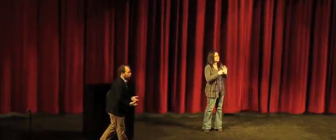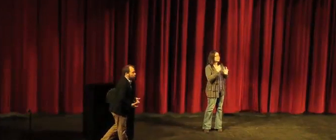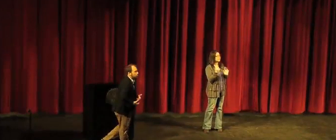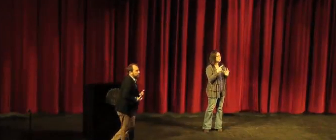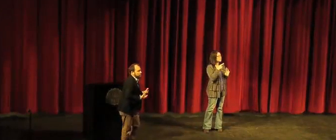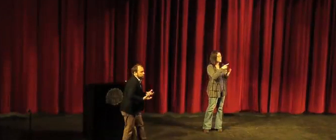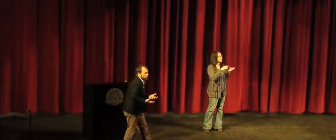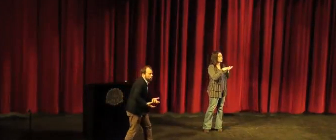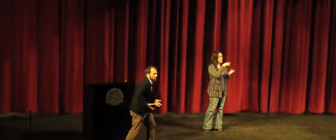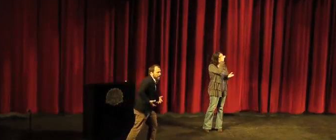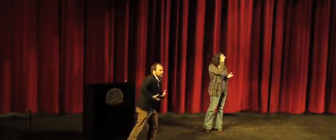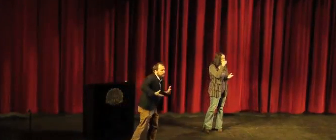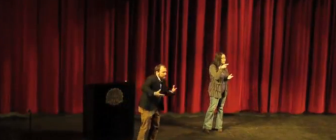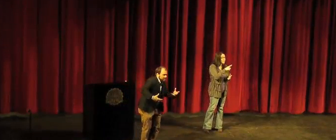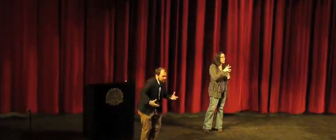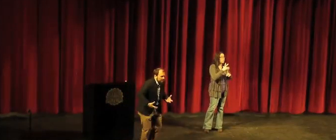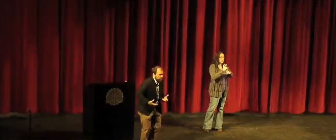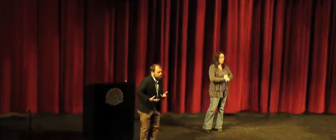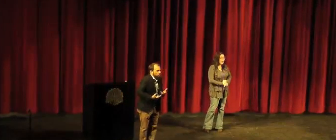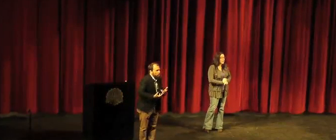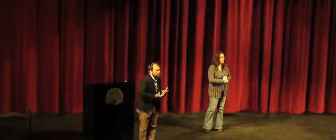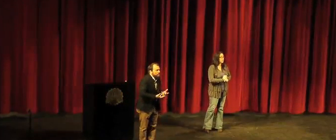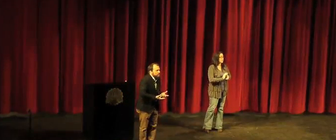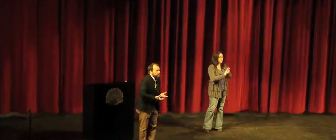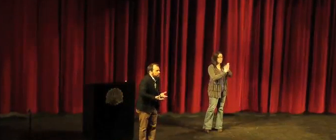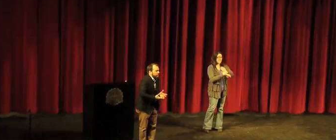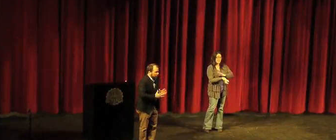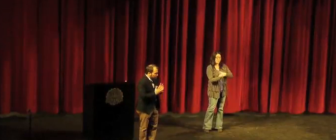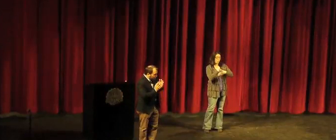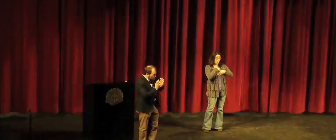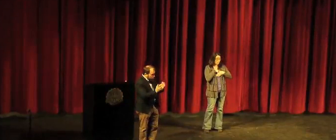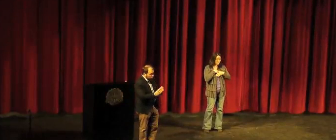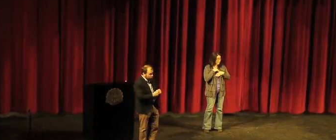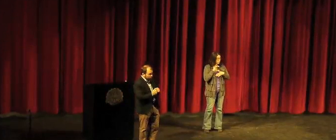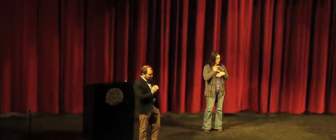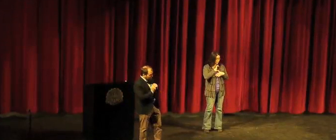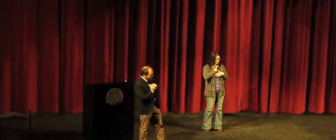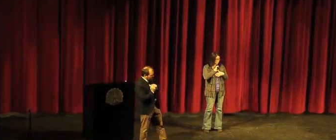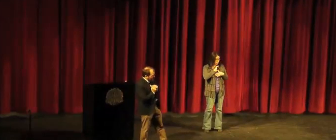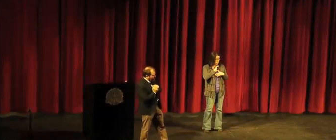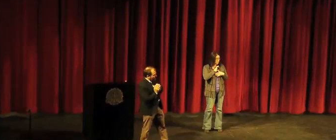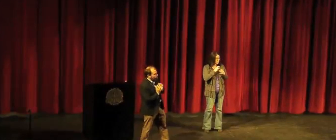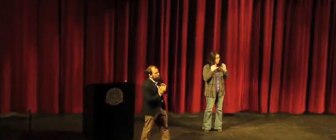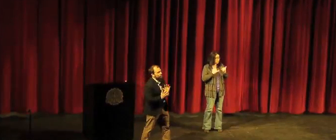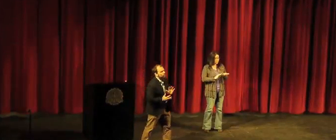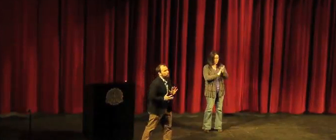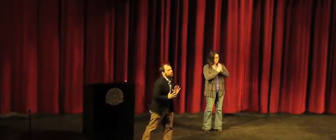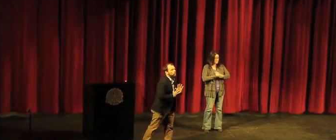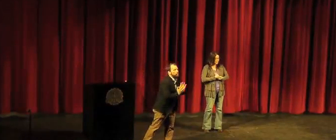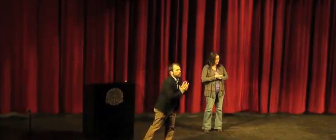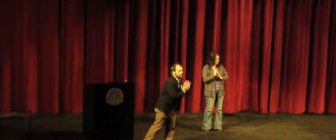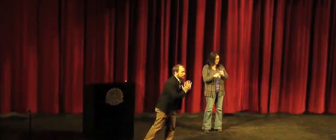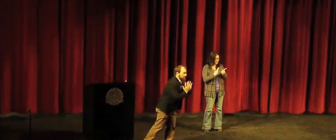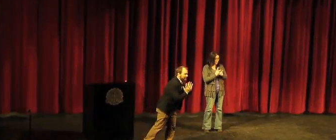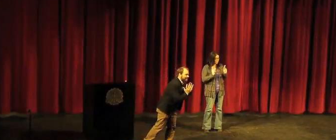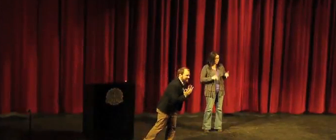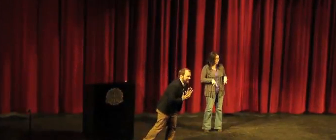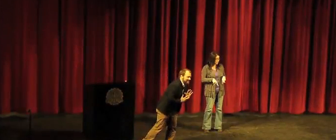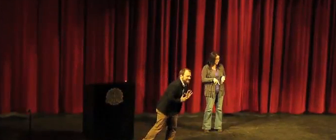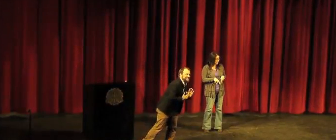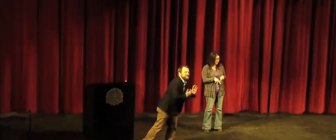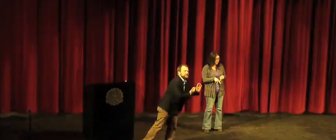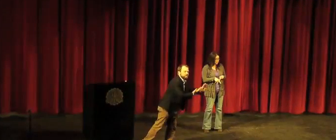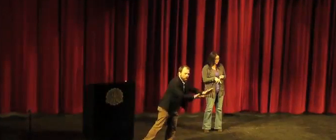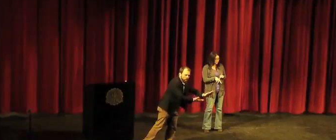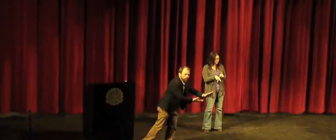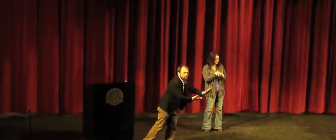you learn, that you acquire, that becomes woven into your character so that you become the kind of person who